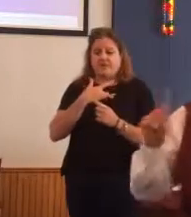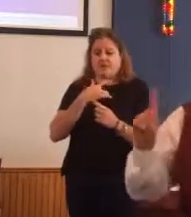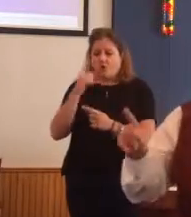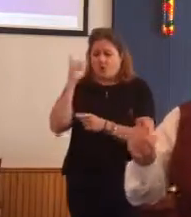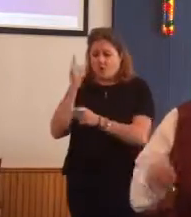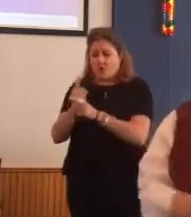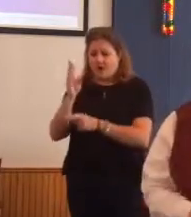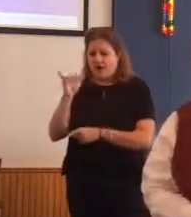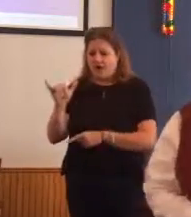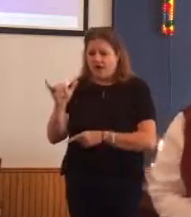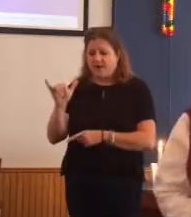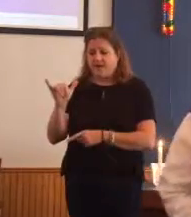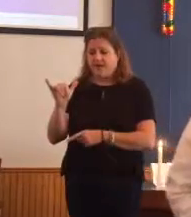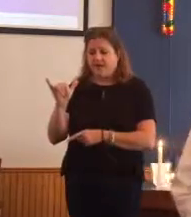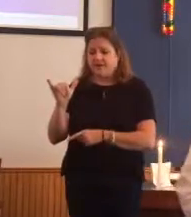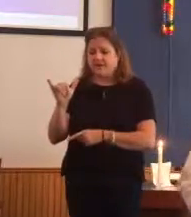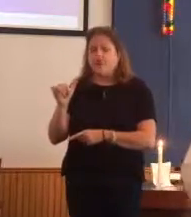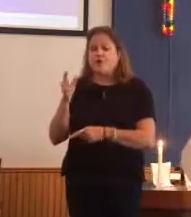way for everyone?